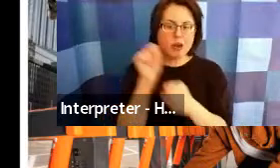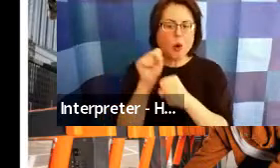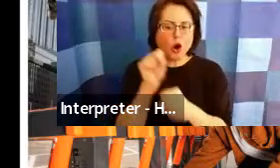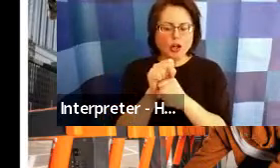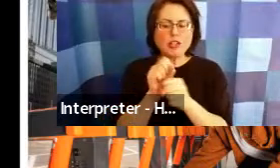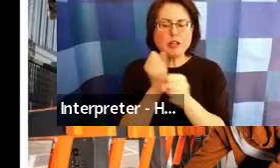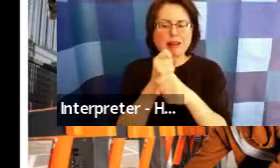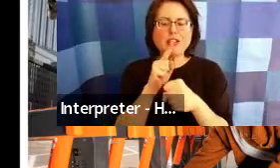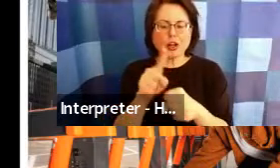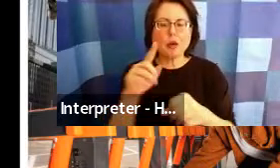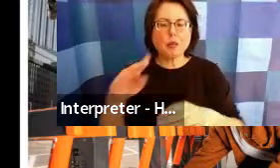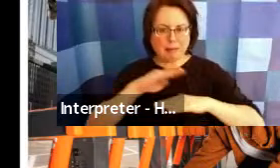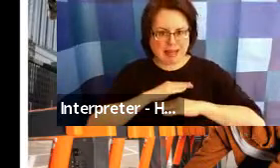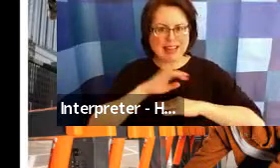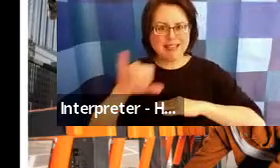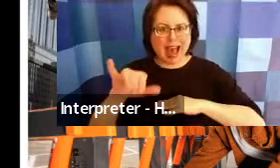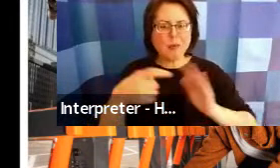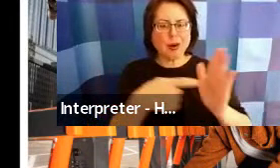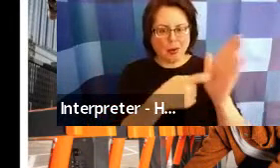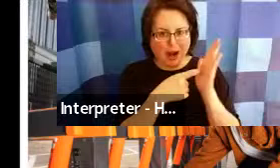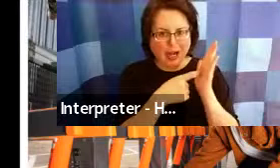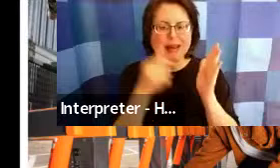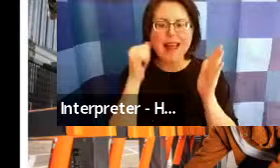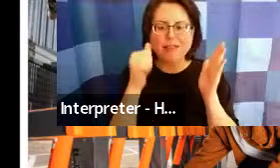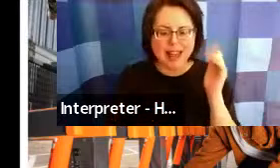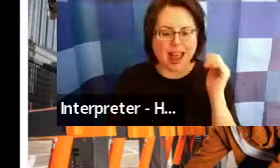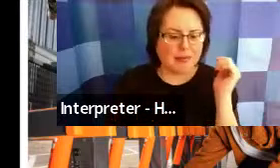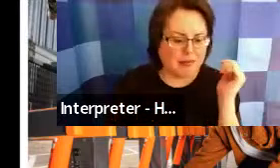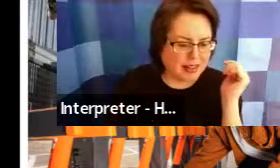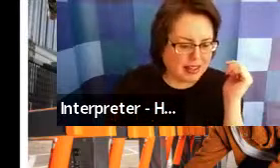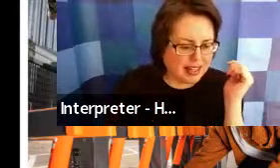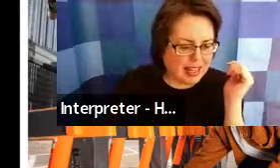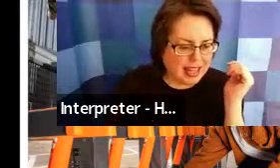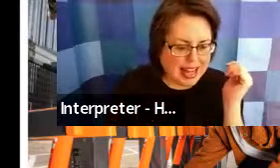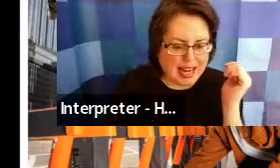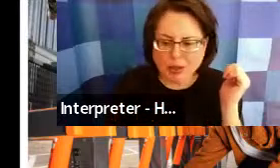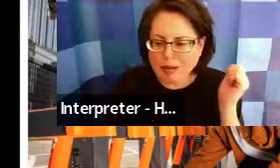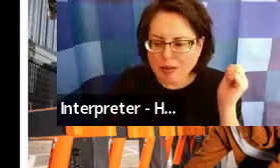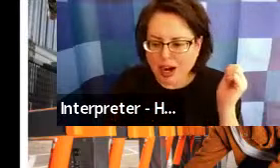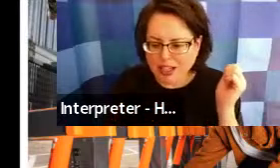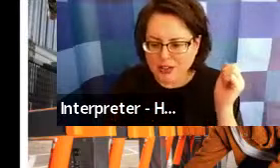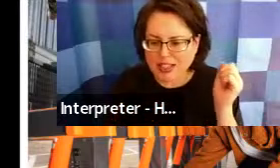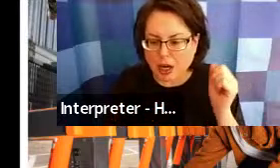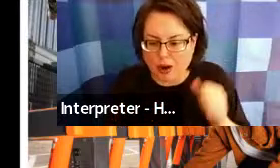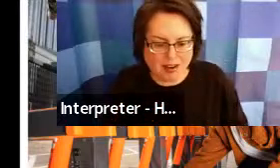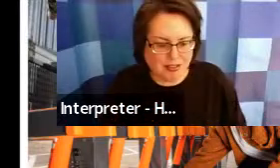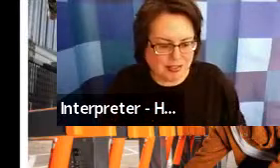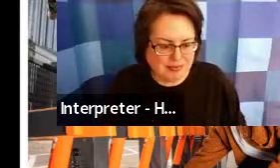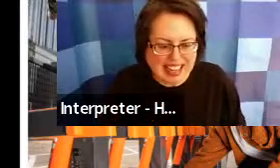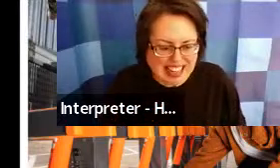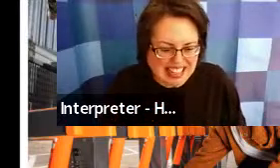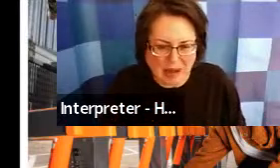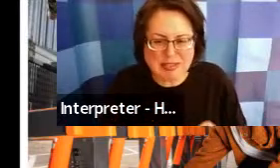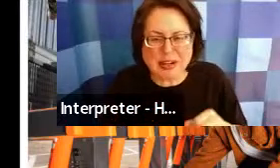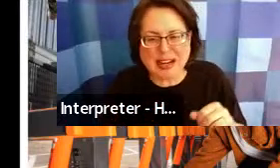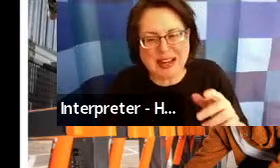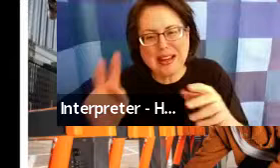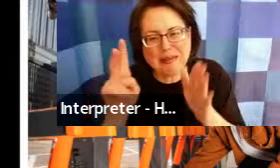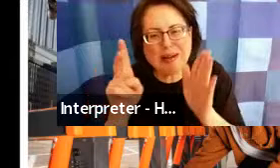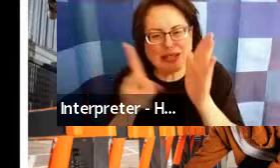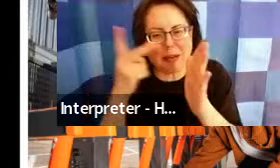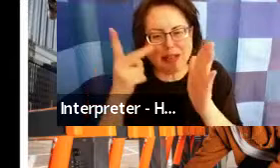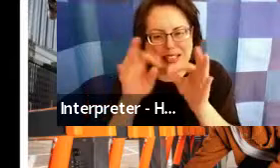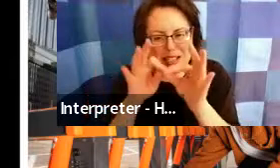those requirements on a daily basis. There are Amber, also... I'm on. You can go off. I'm sorry.